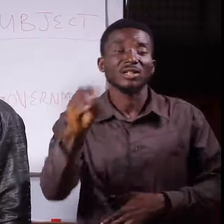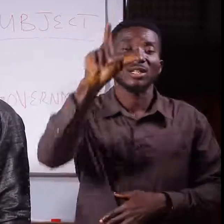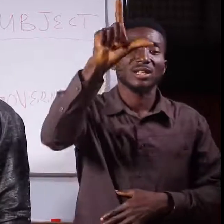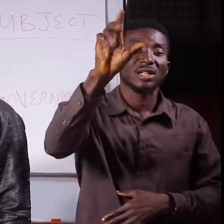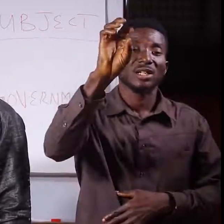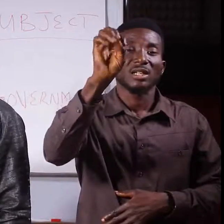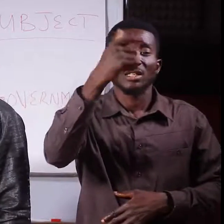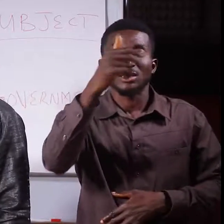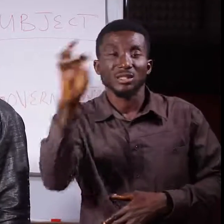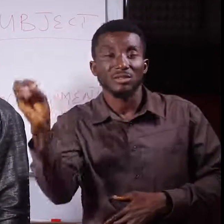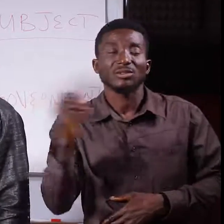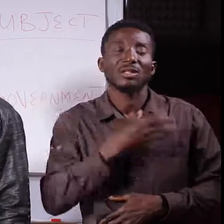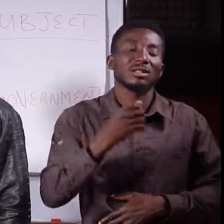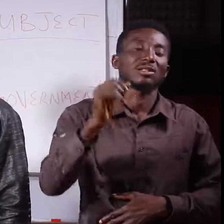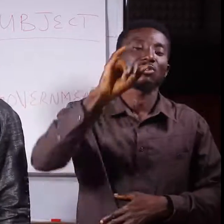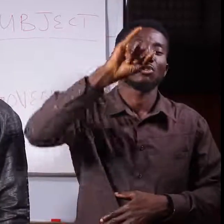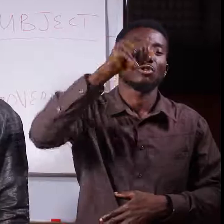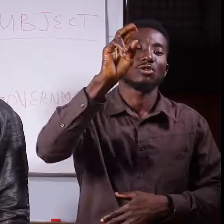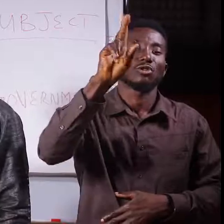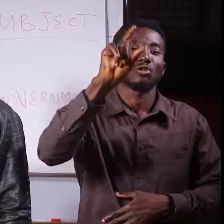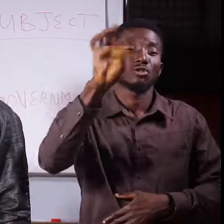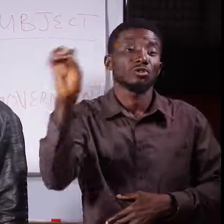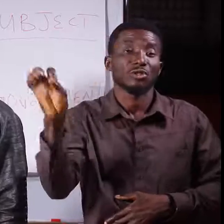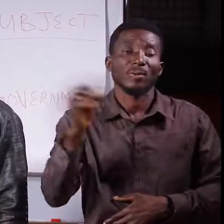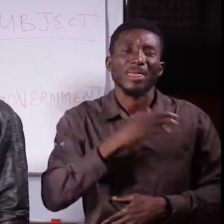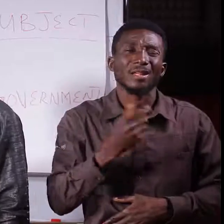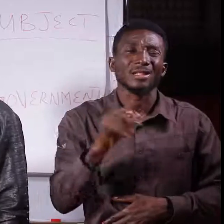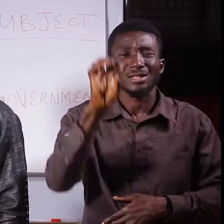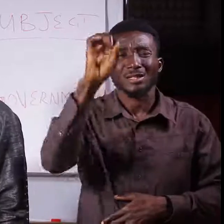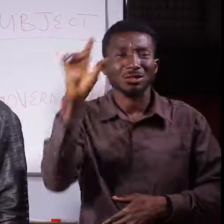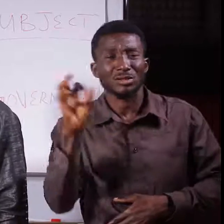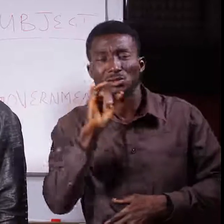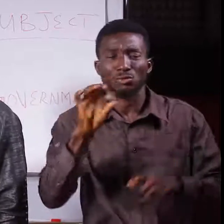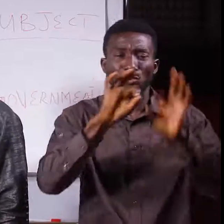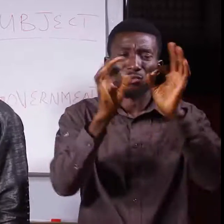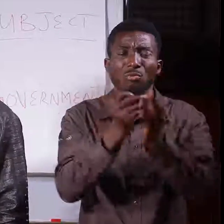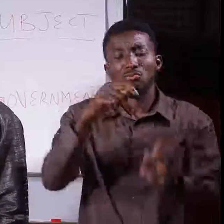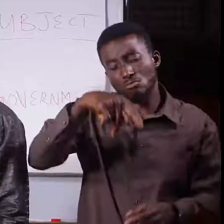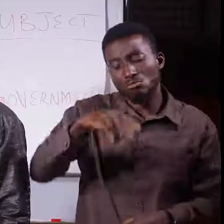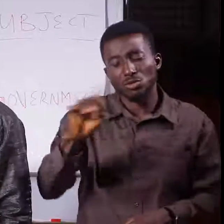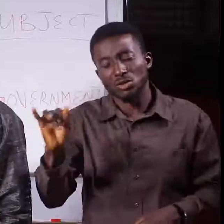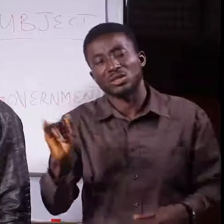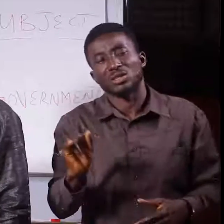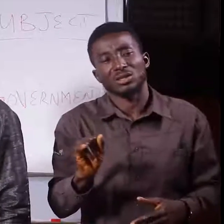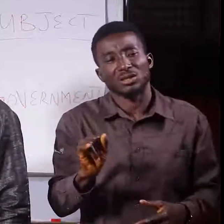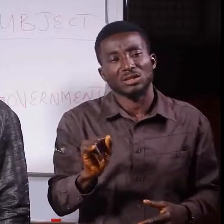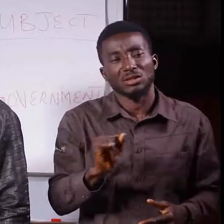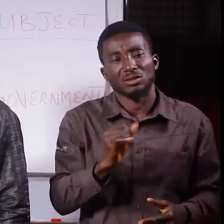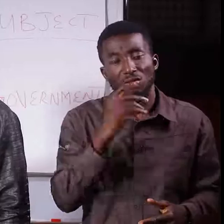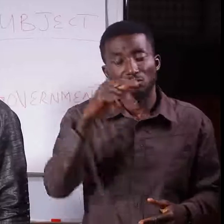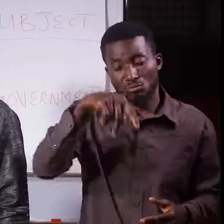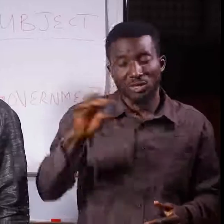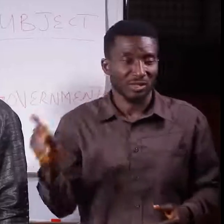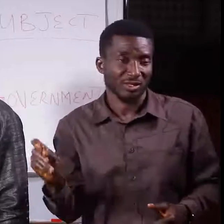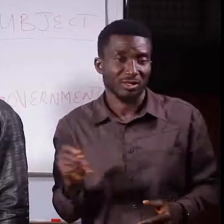the judiciary. And the executive, their main function is formulation of policies and implementation of